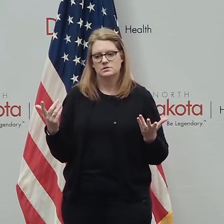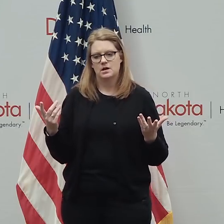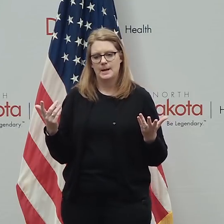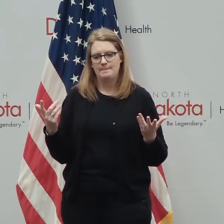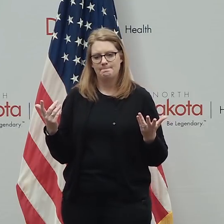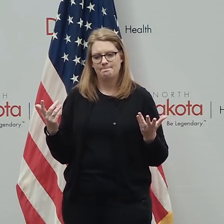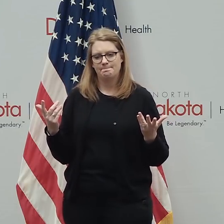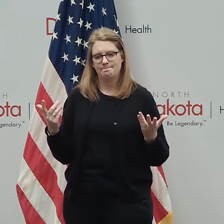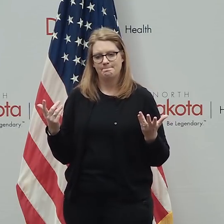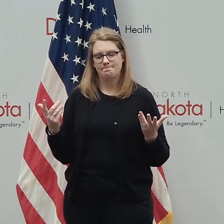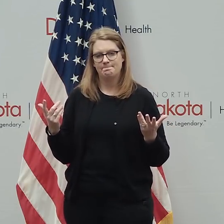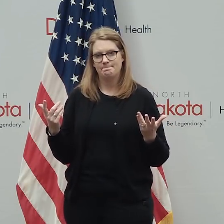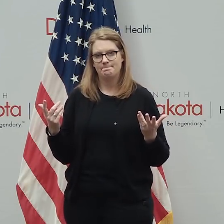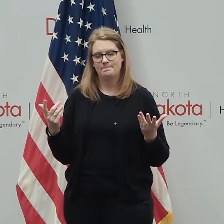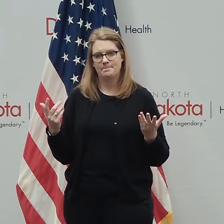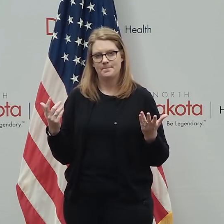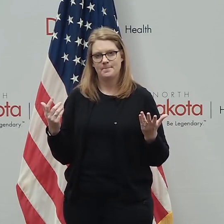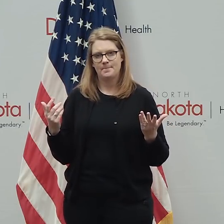have